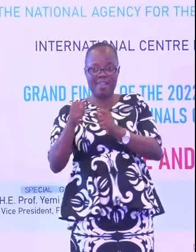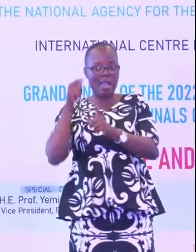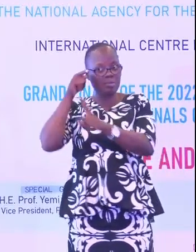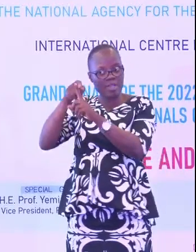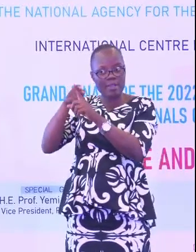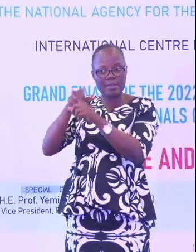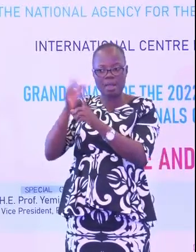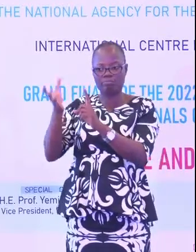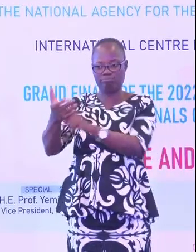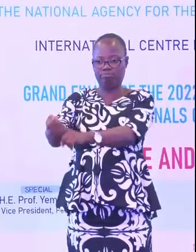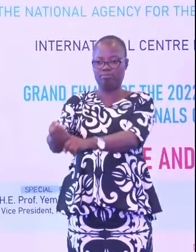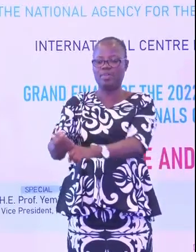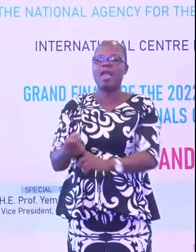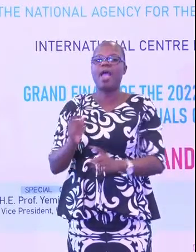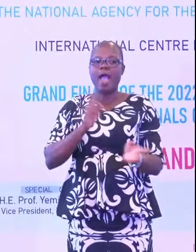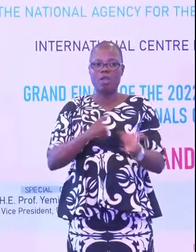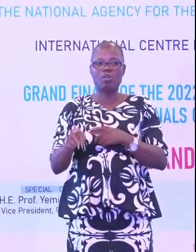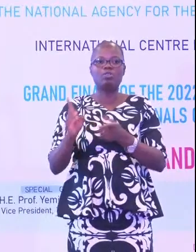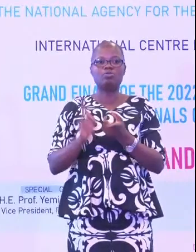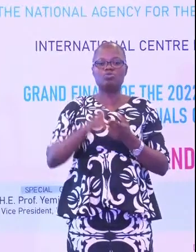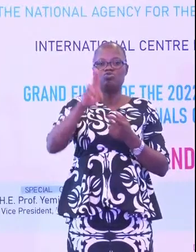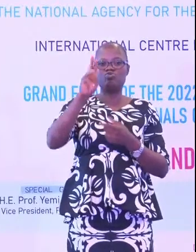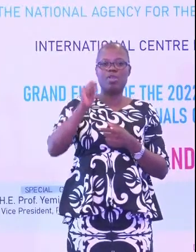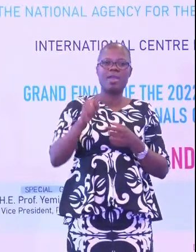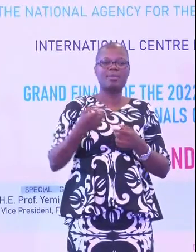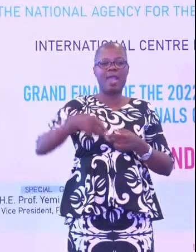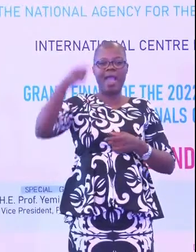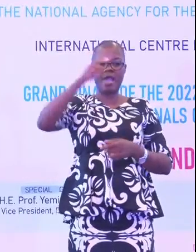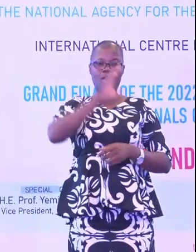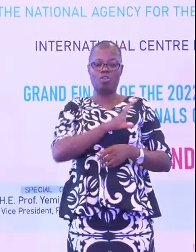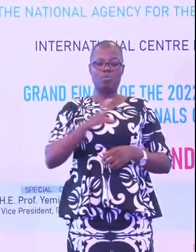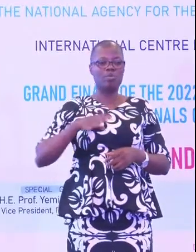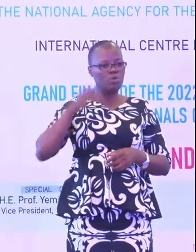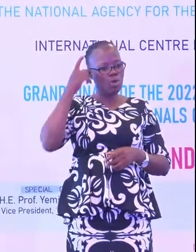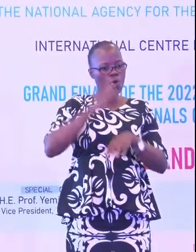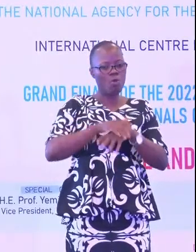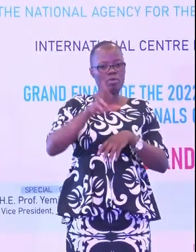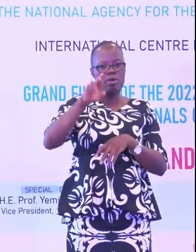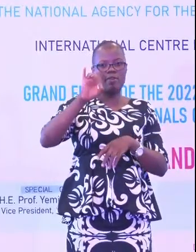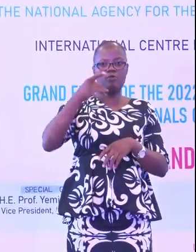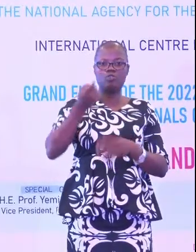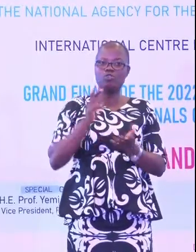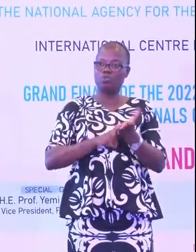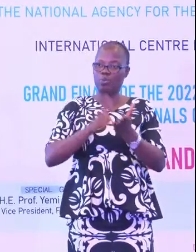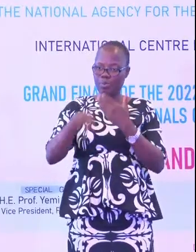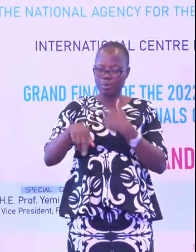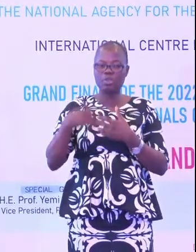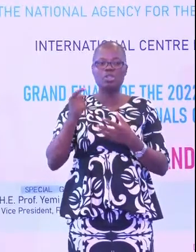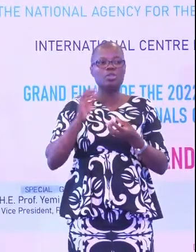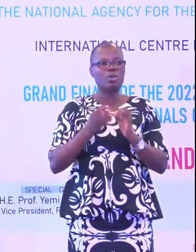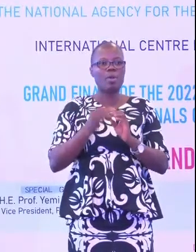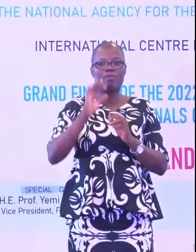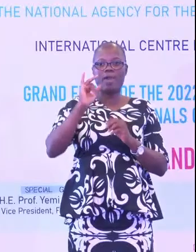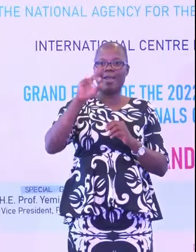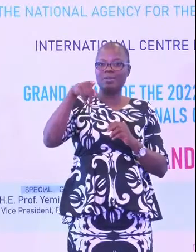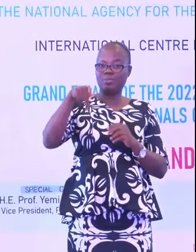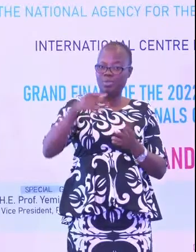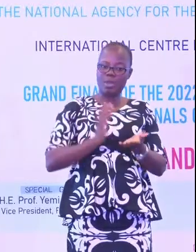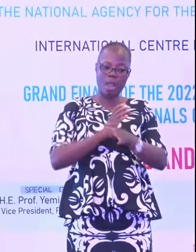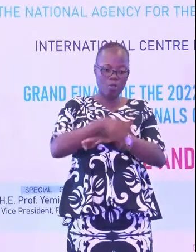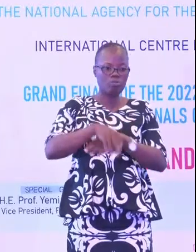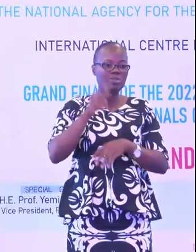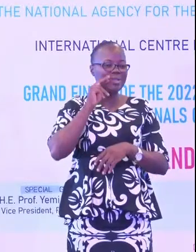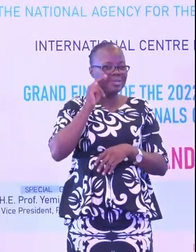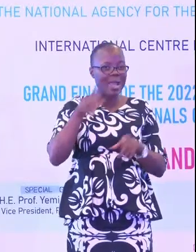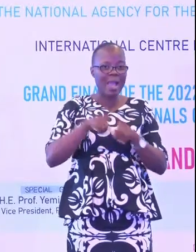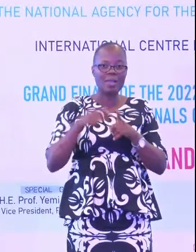upon. According to the United Nations High Commission for Refugees Matrix report, the number of IDPs across the country as